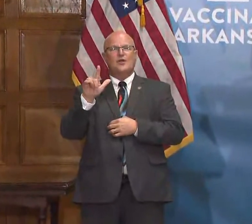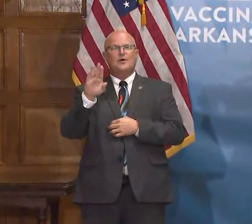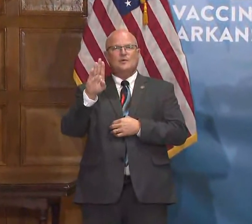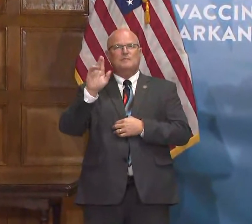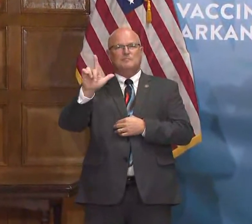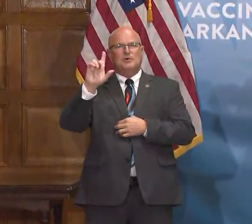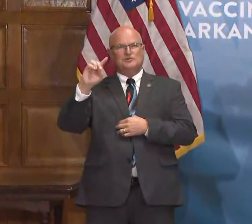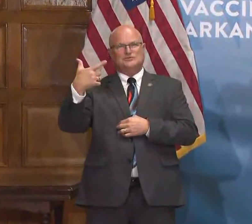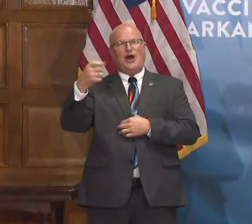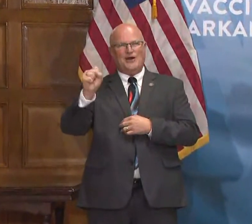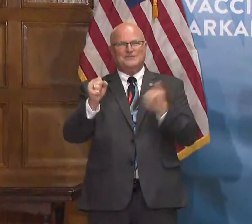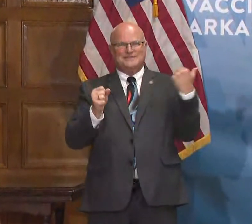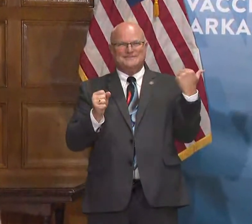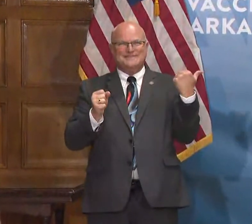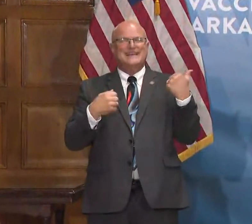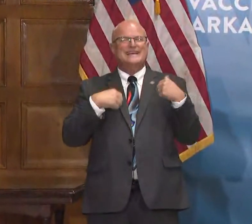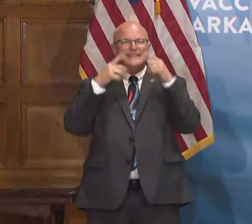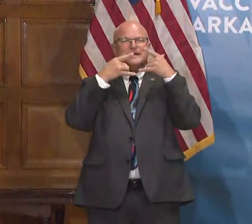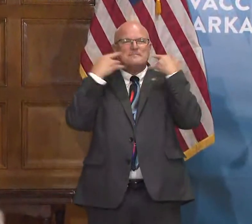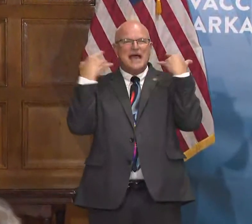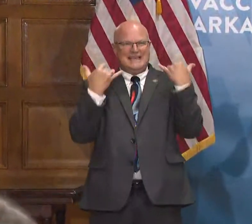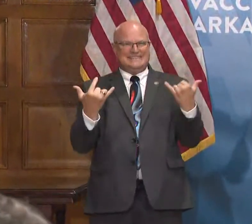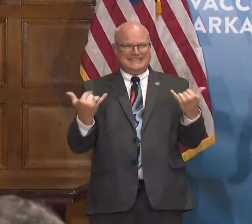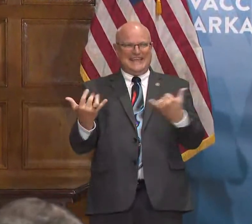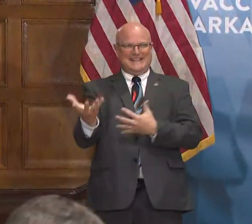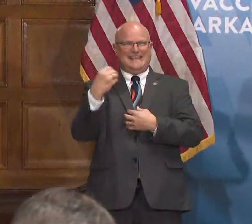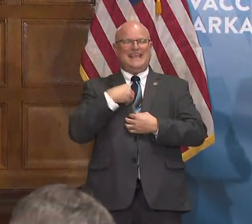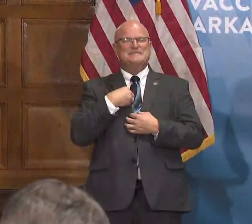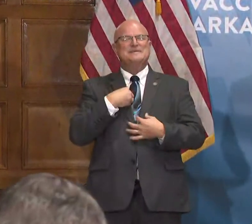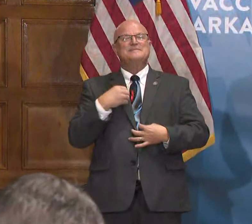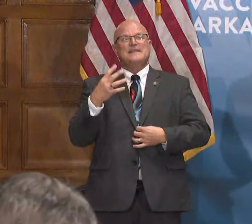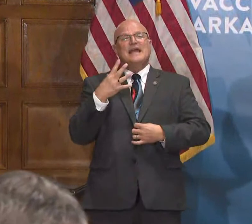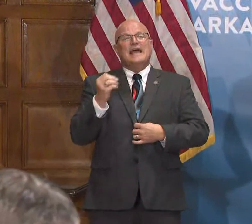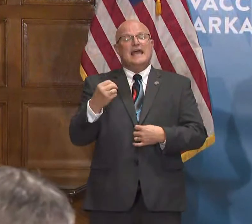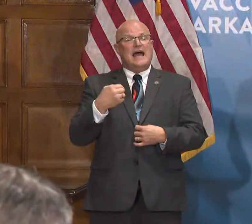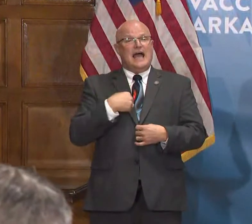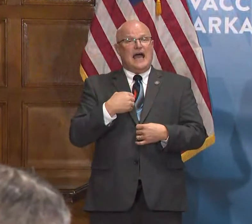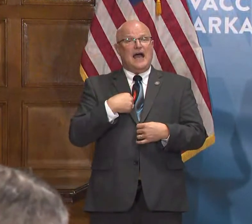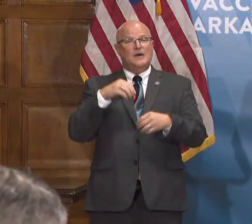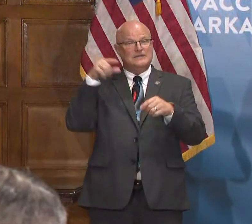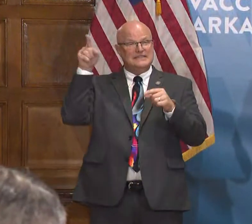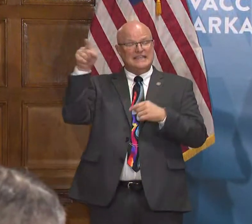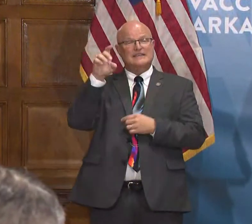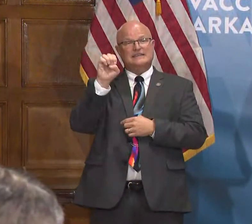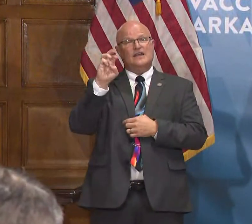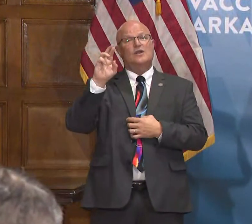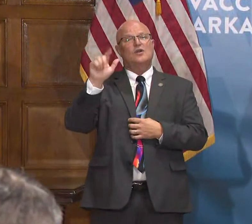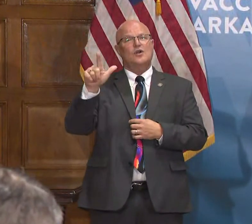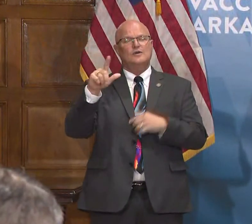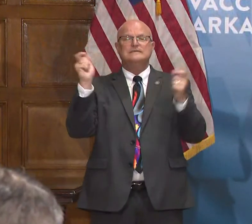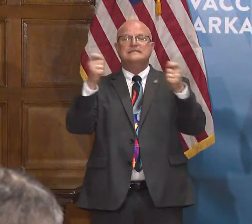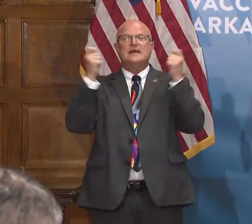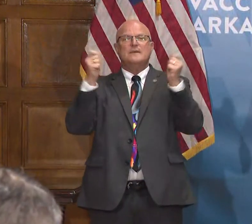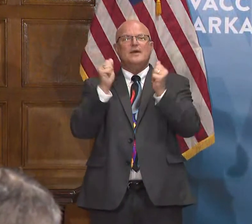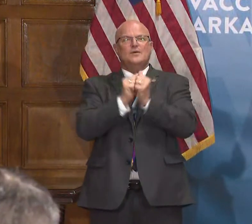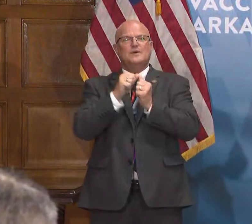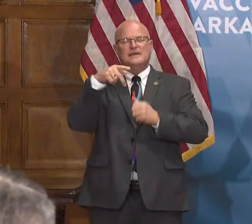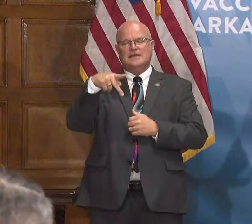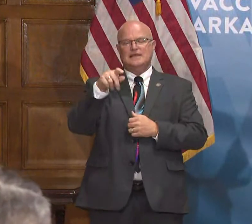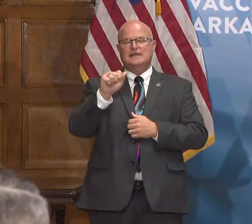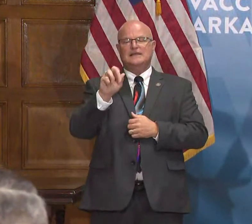Bulldogs that they gave me this mask today. And as I was in Earl, and of course celebrated with